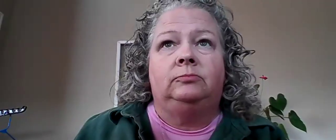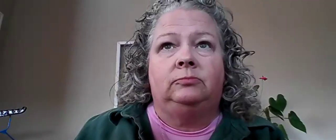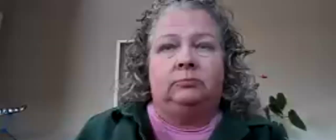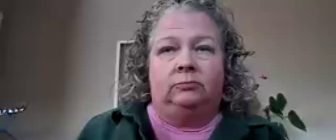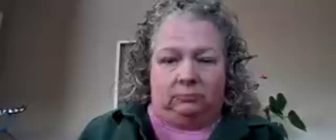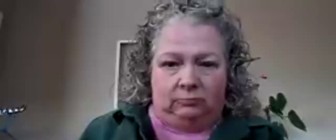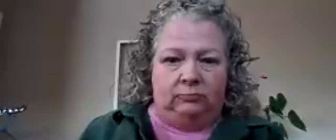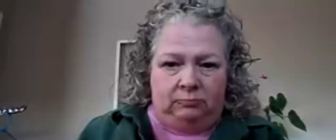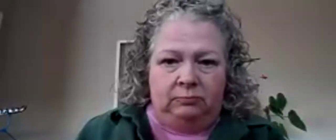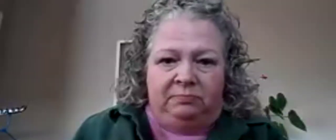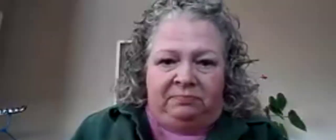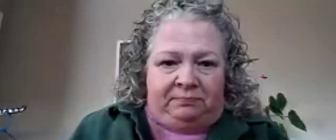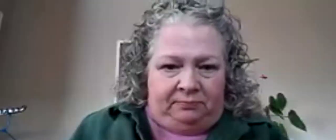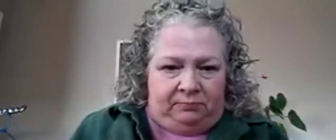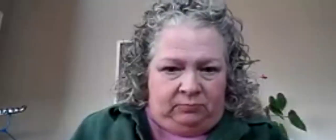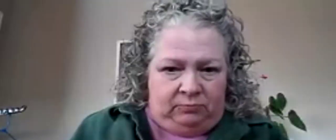Right. Okay.